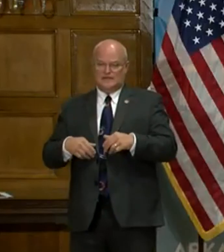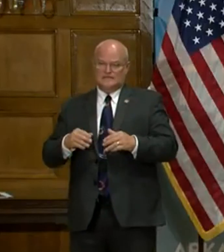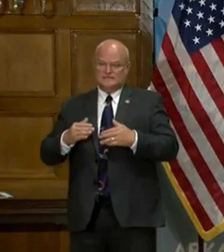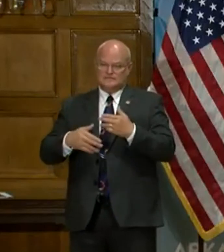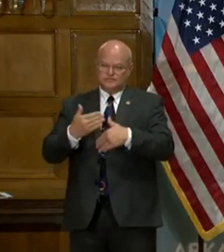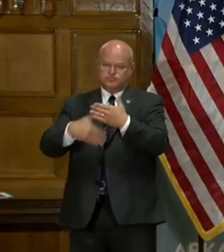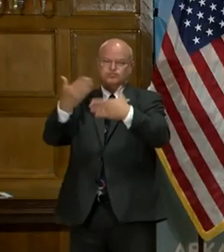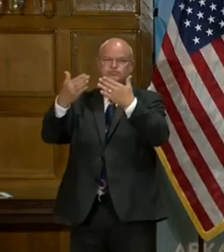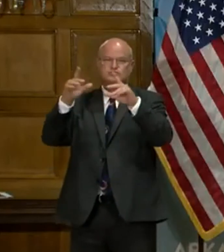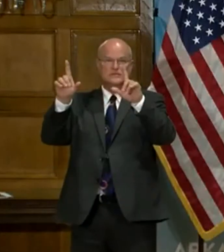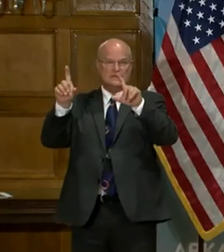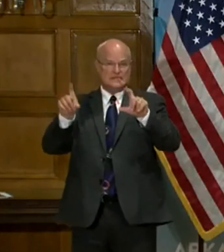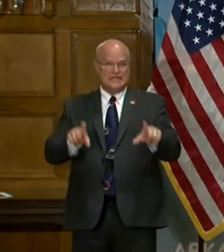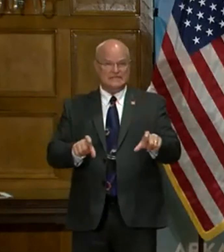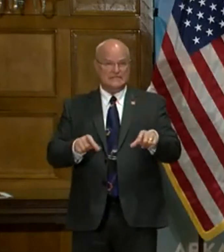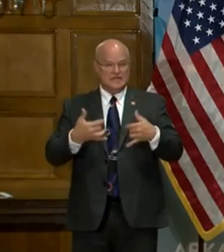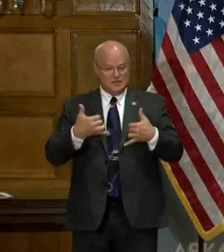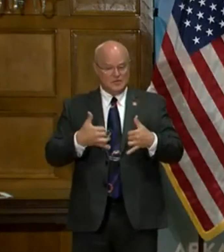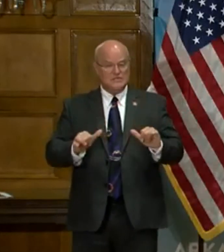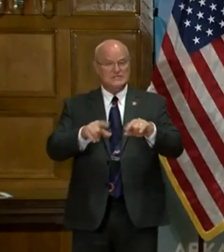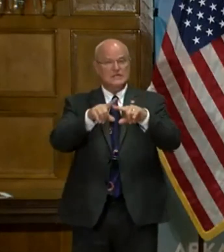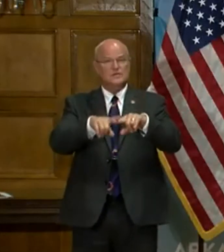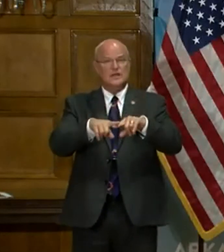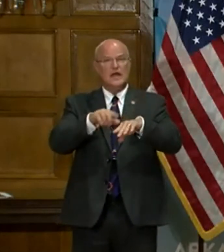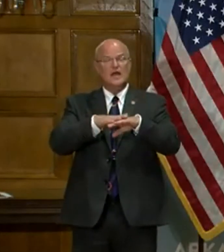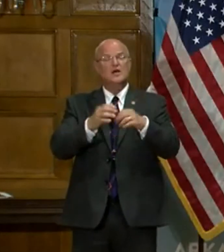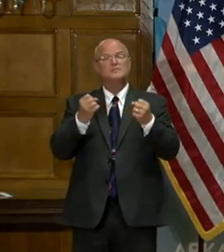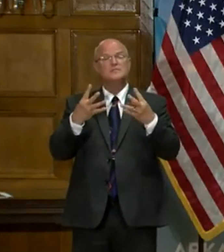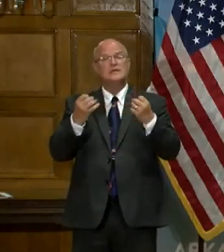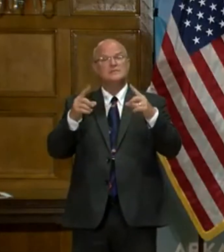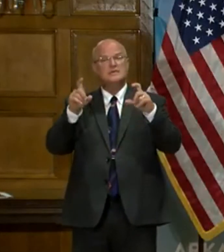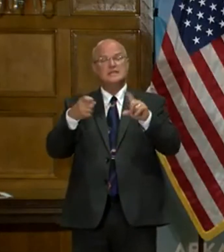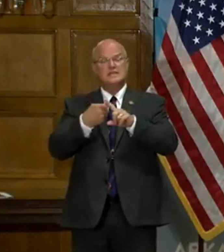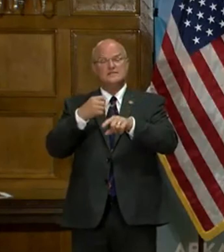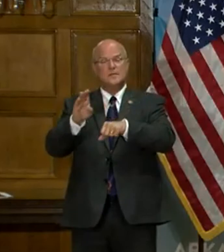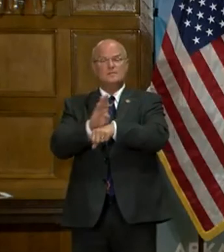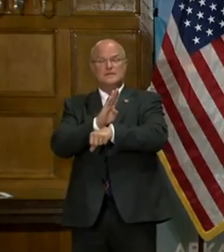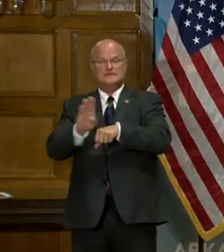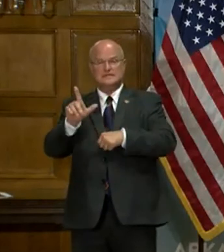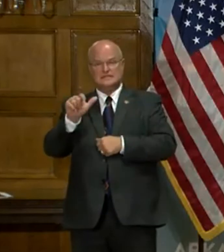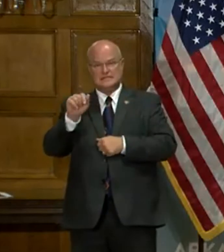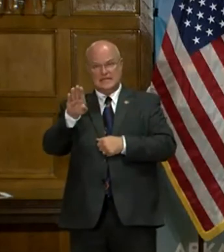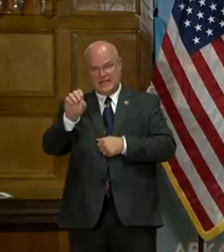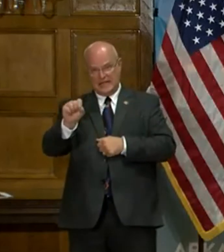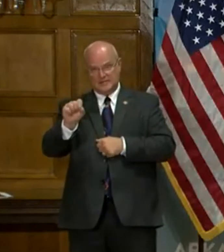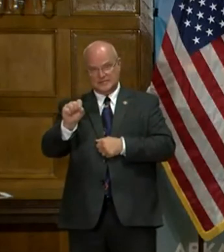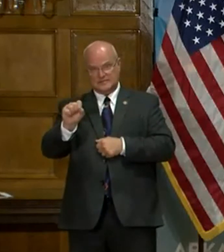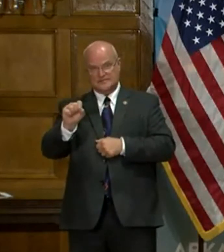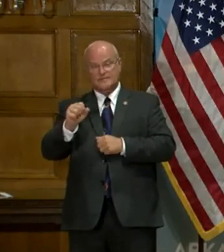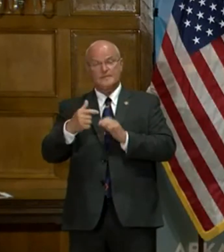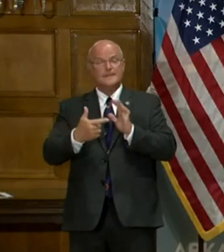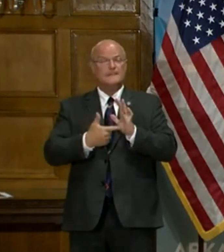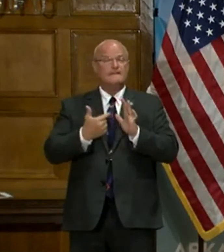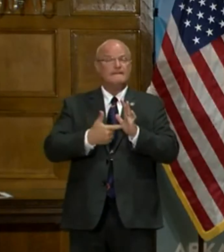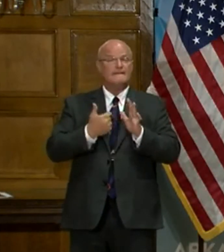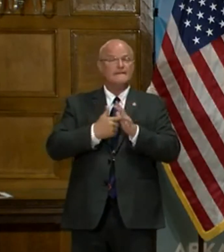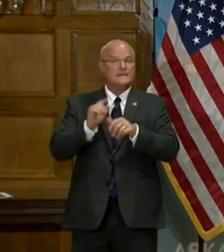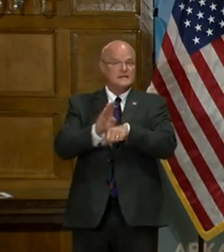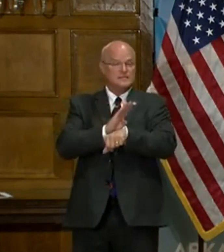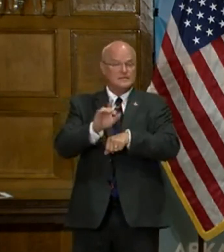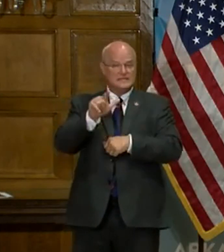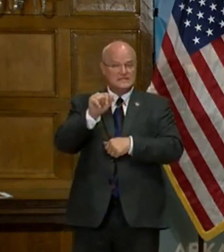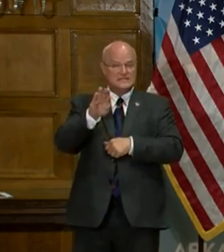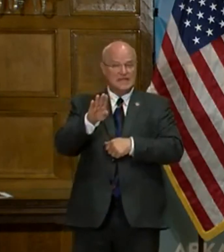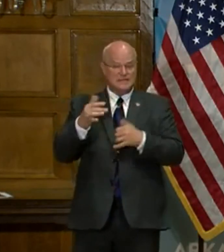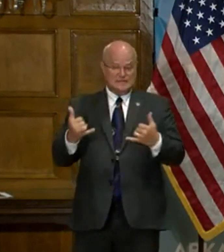their testing, but we're still reliant on the majority of tests from commercial labs. In some instances, the commercial